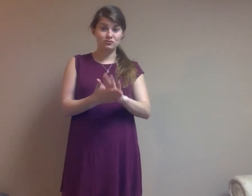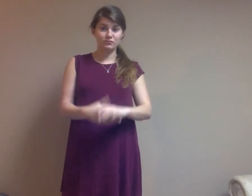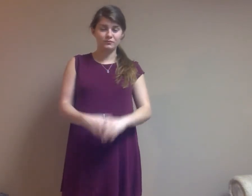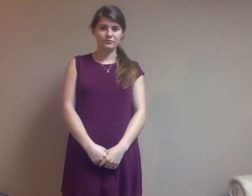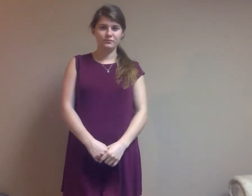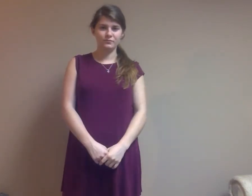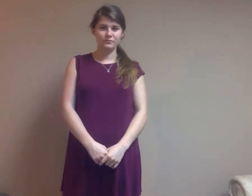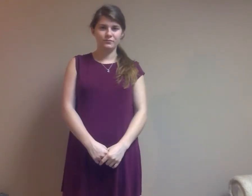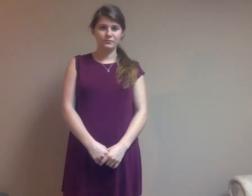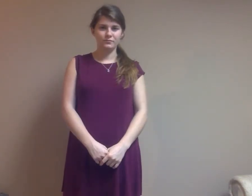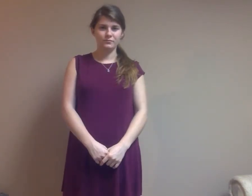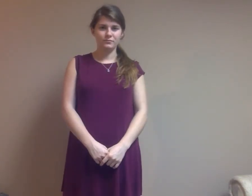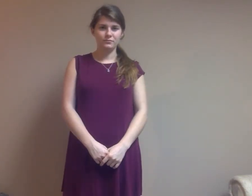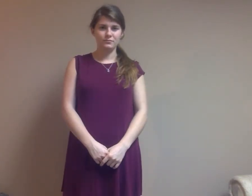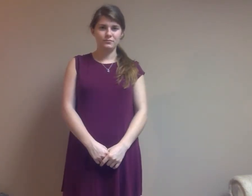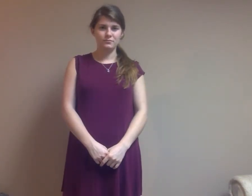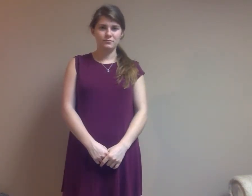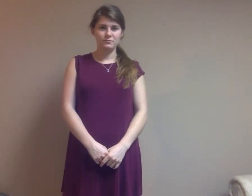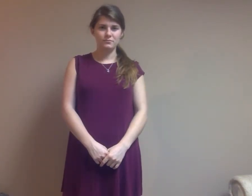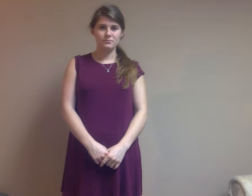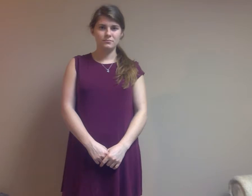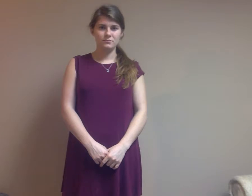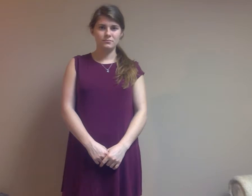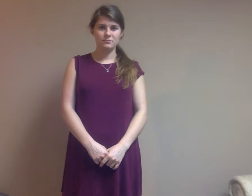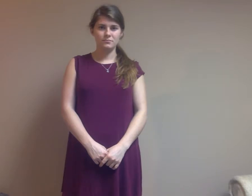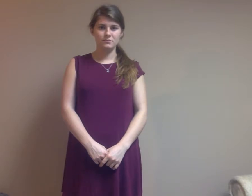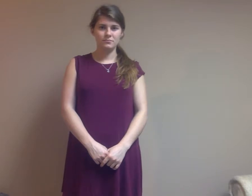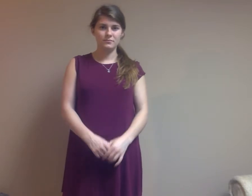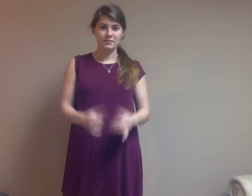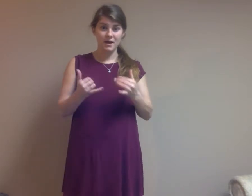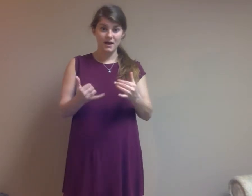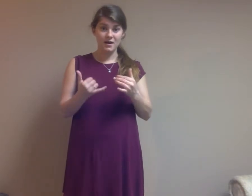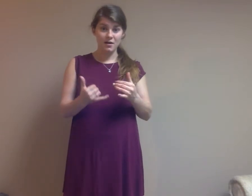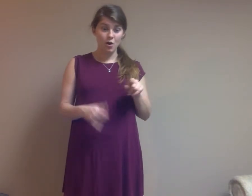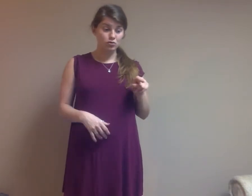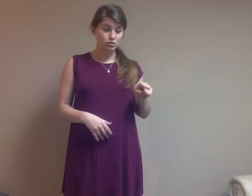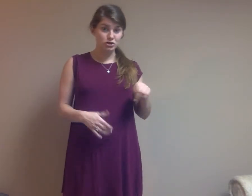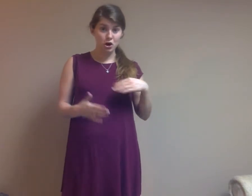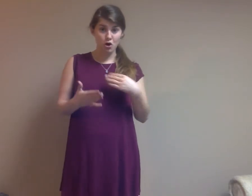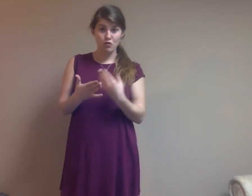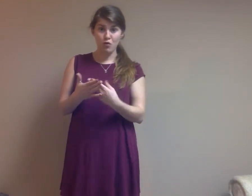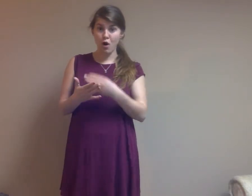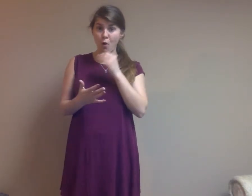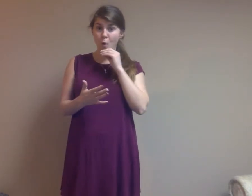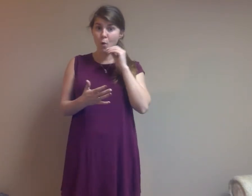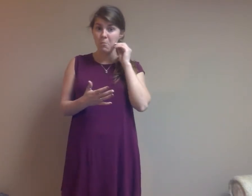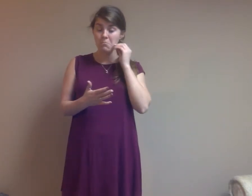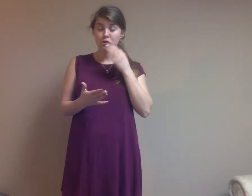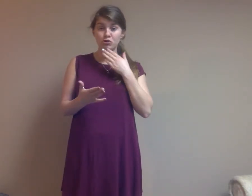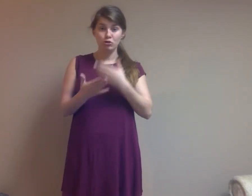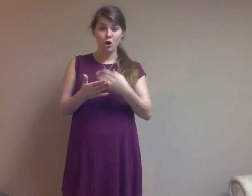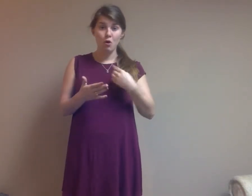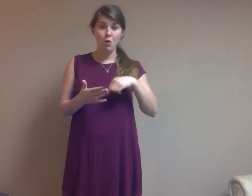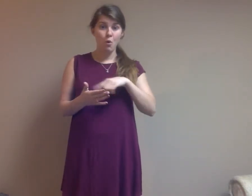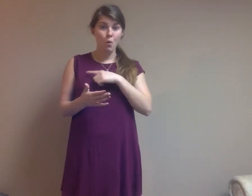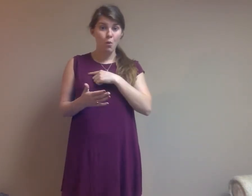to get ready in the morning and shouting at her to do her homework. And we just seem to be having the nice time together, which